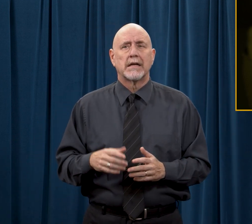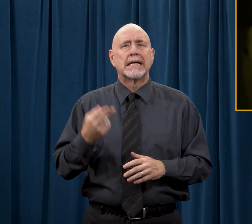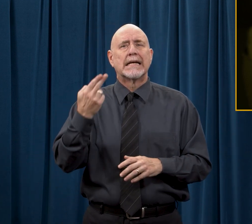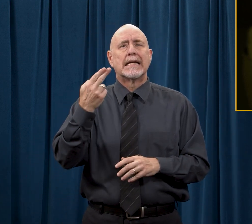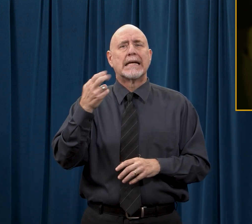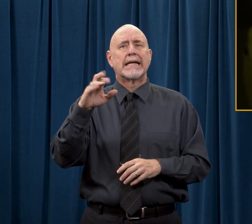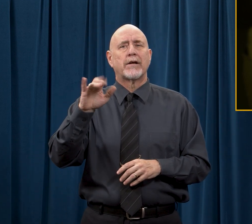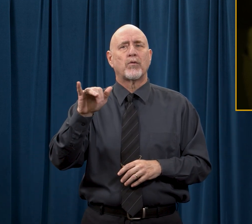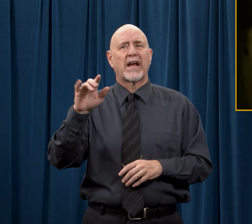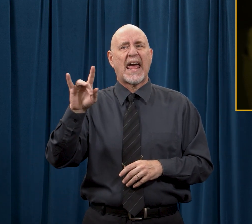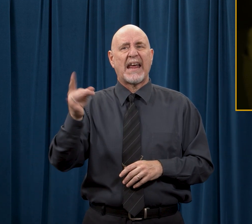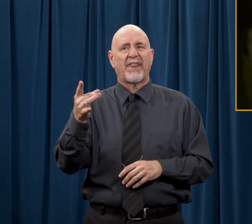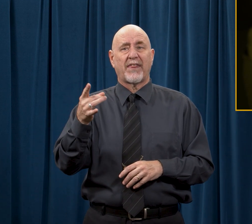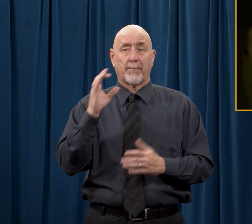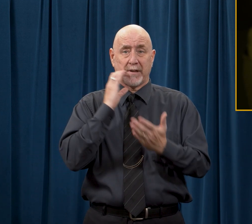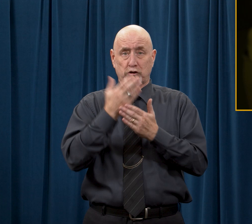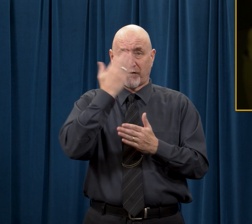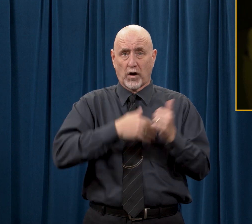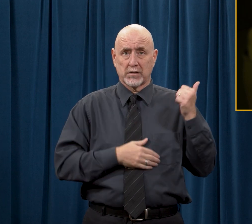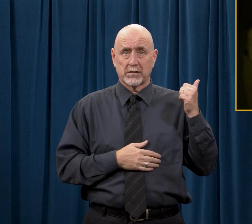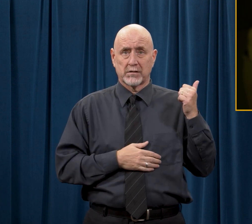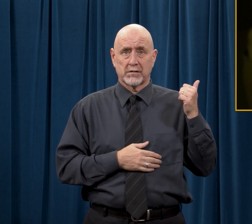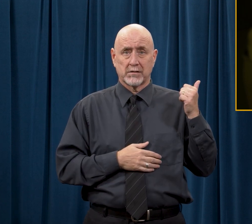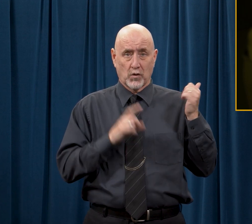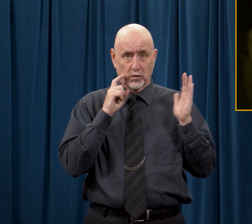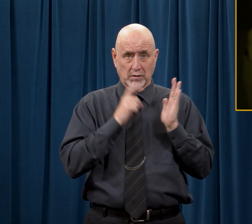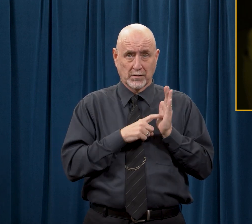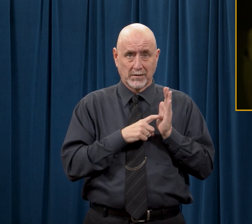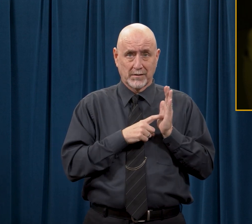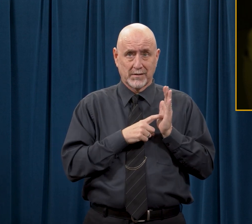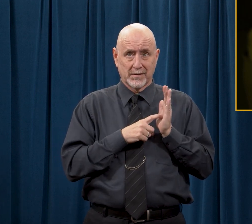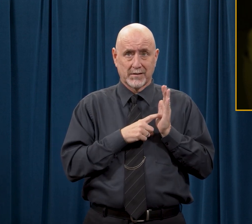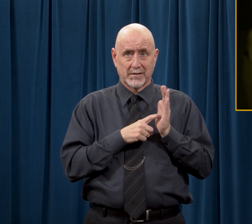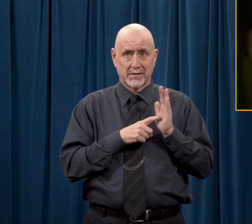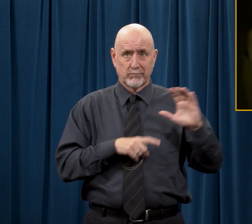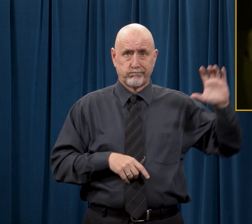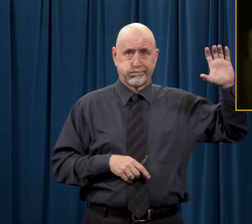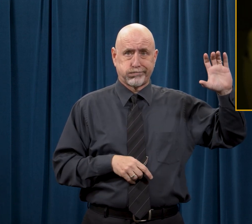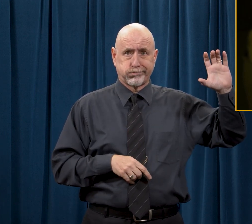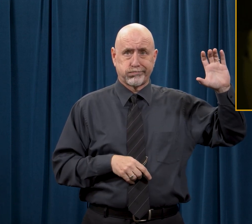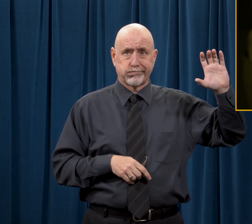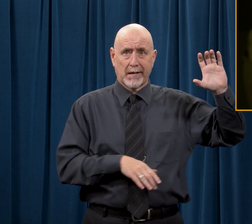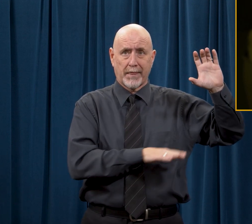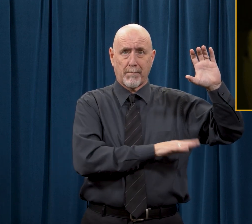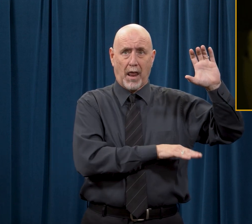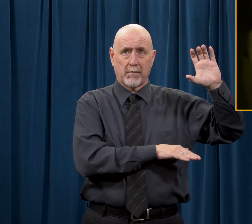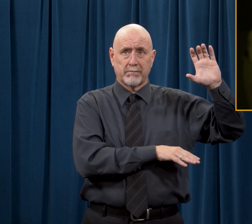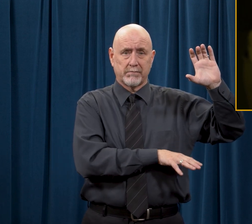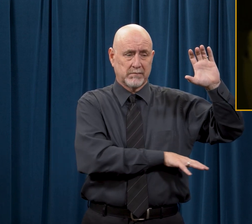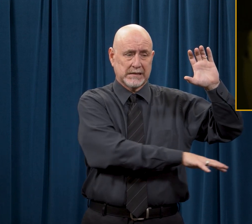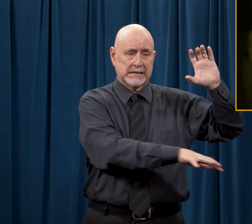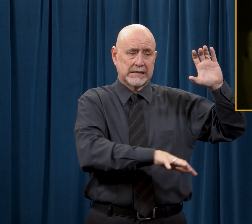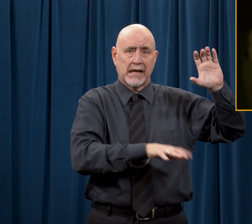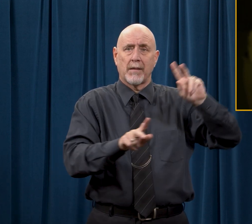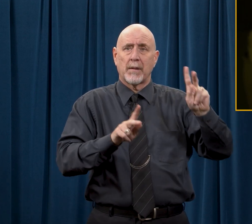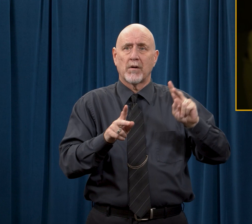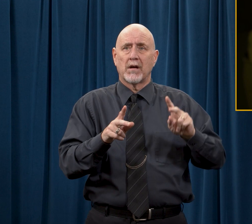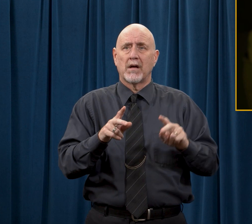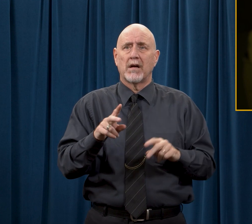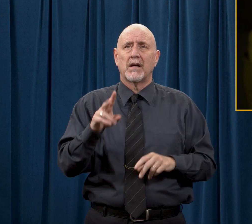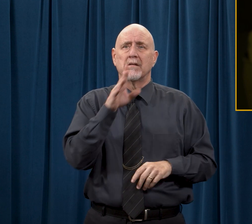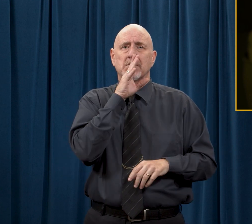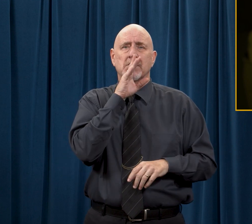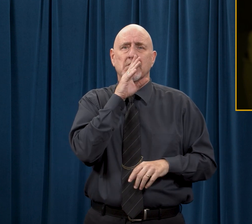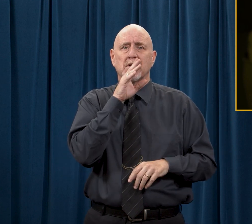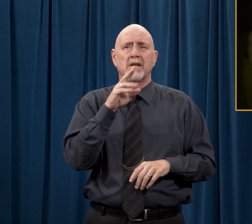Notice Henry VIII pictured on the front piece of the Bible. At the bottom, the people are